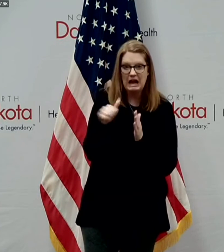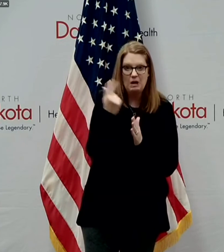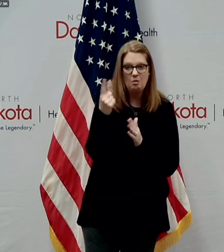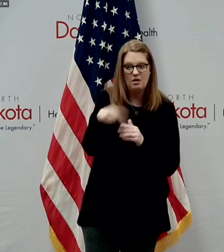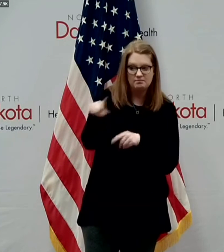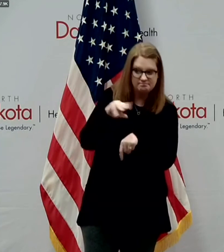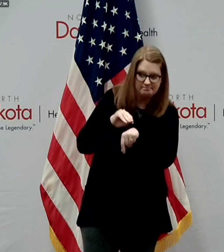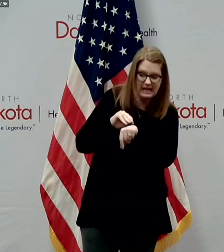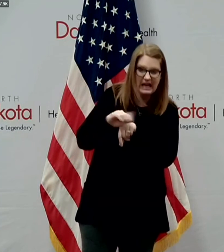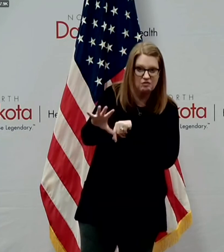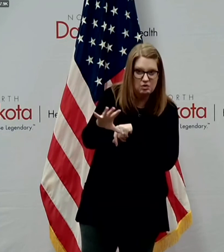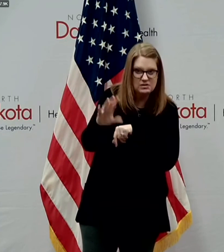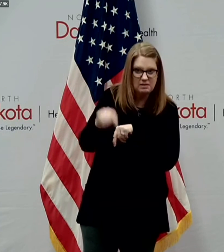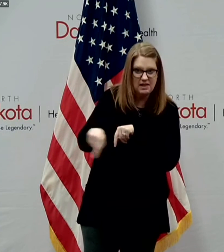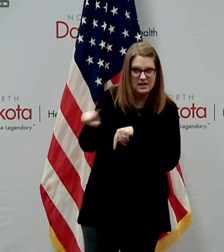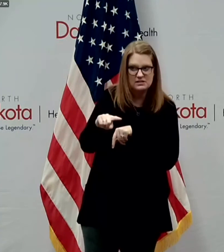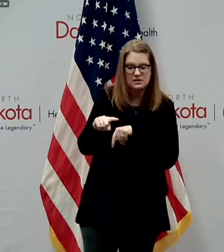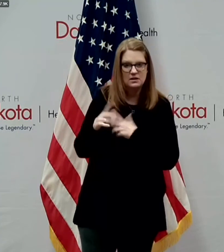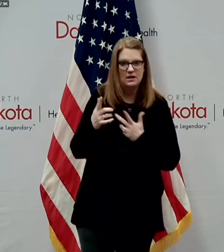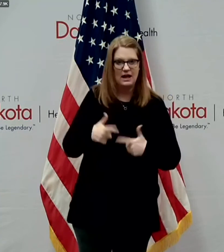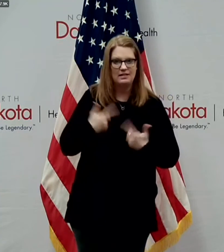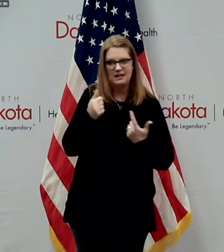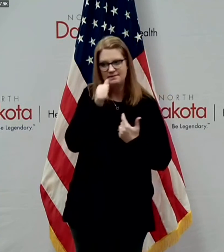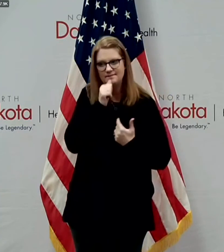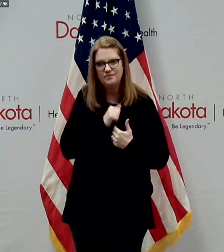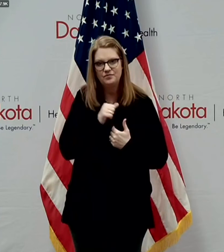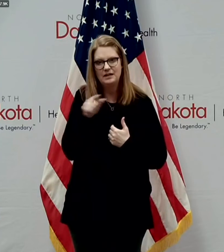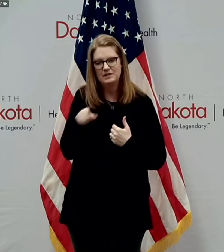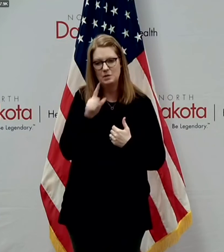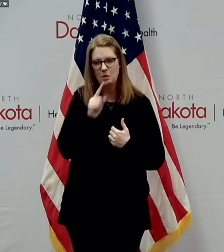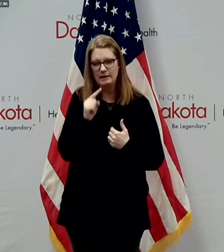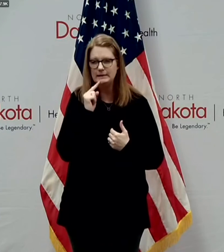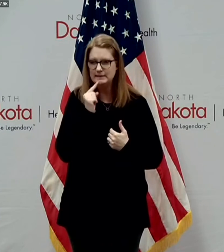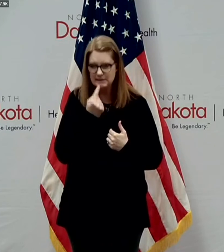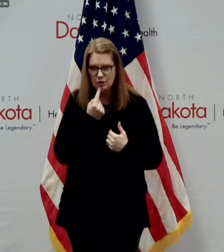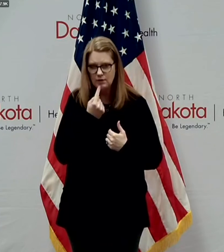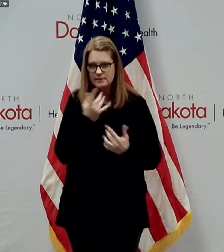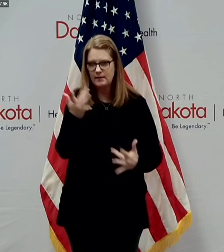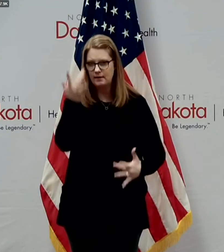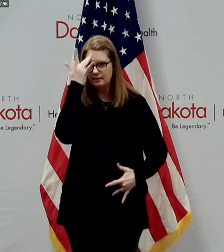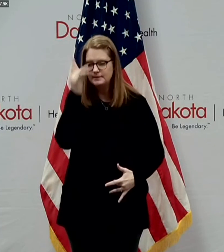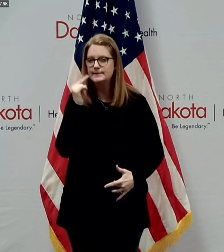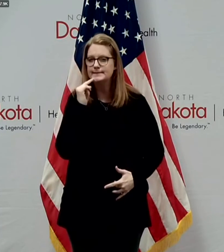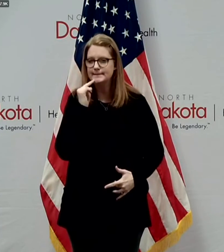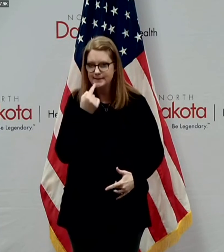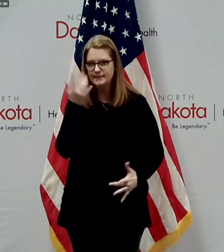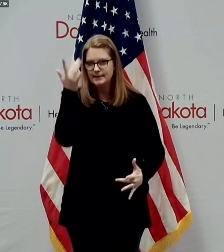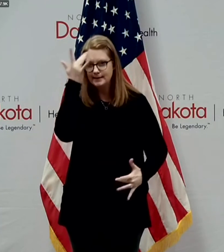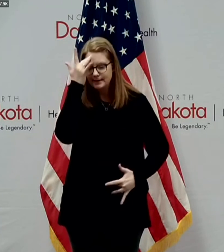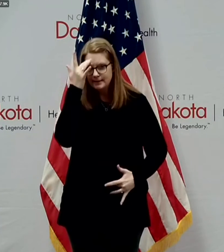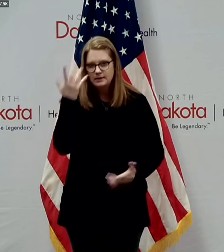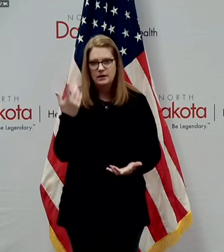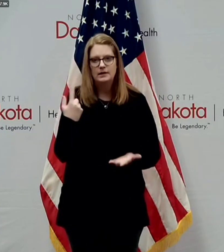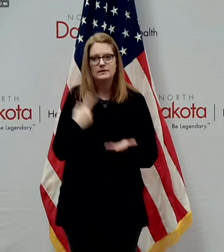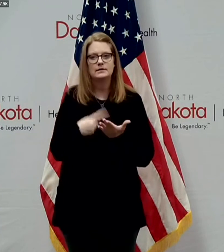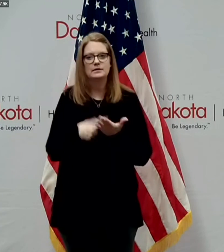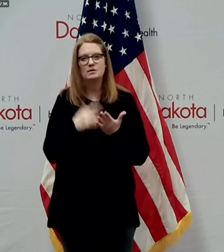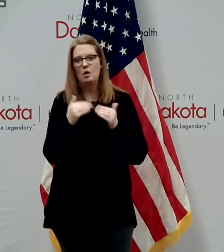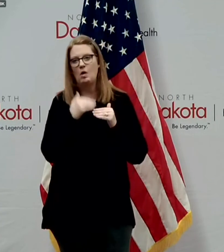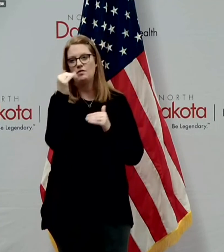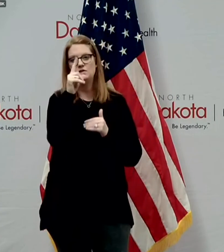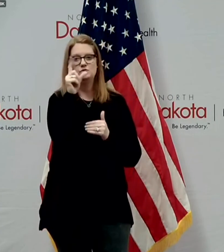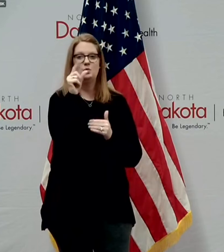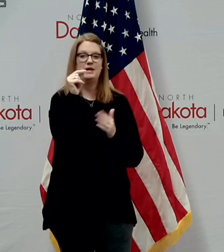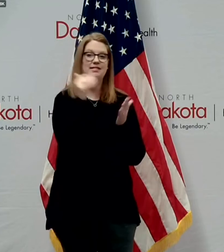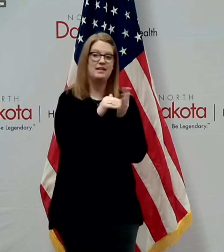hospitalized and lived through this thing to know this is a very serious illness. or you could talk to any of the over 20,000